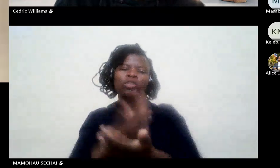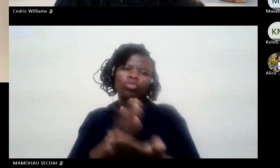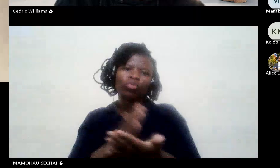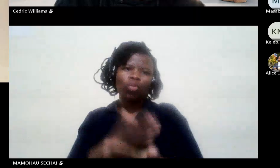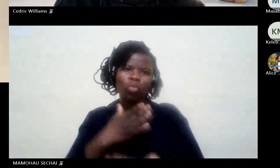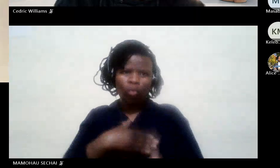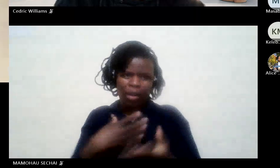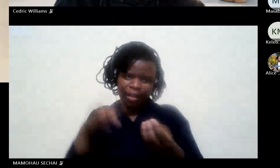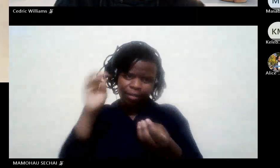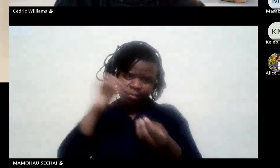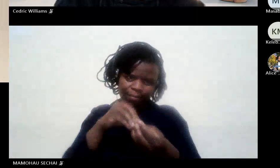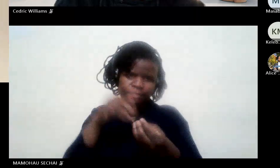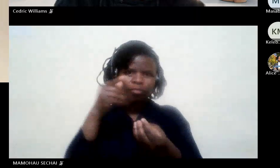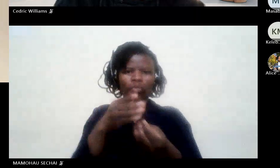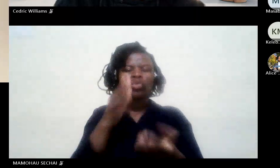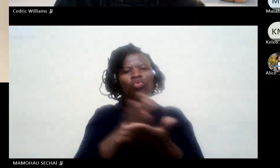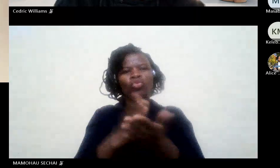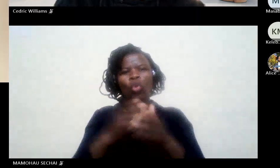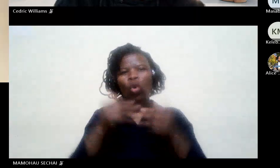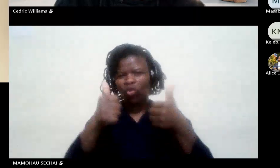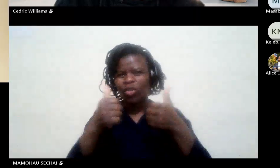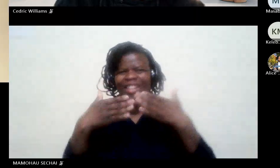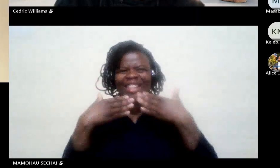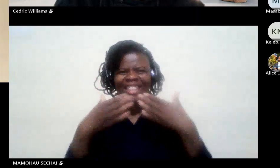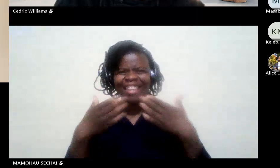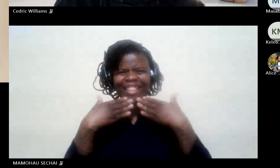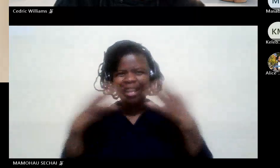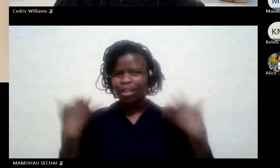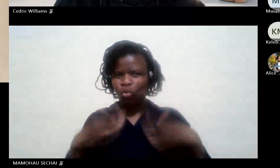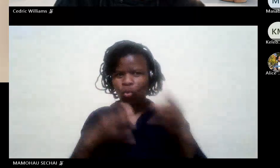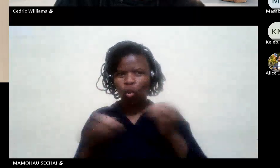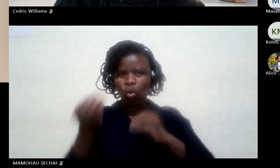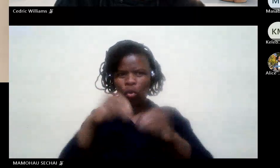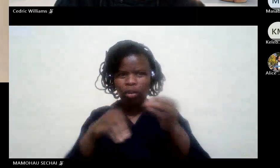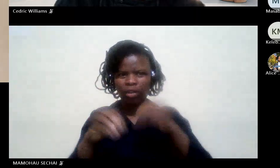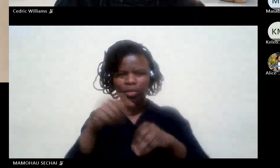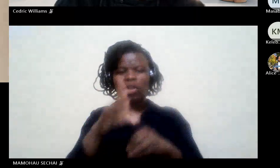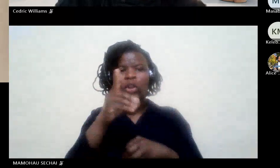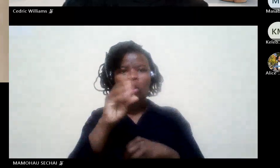that. So very, very good. Thanks for that contribution. Doreen?